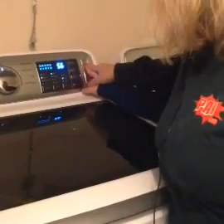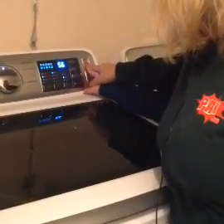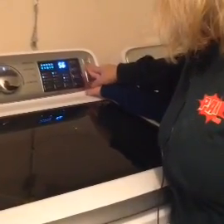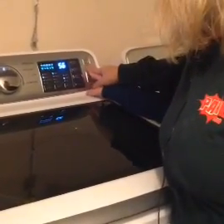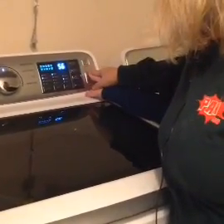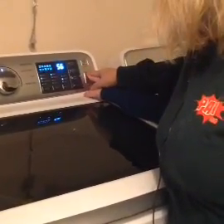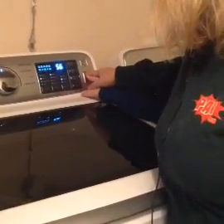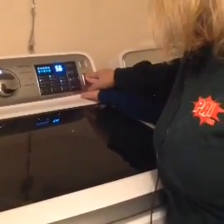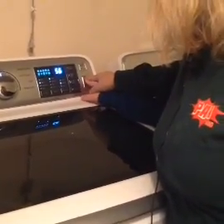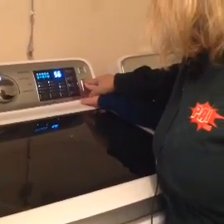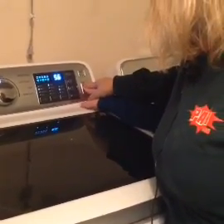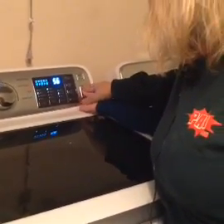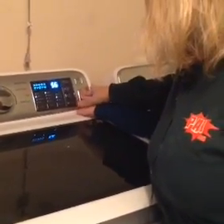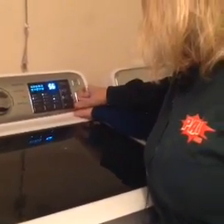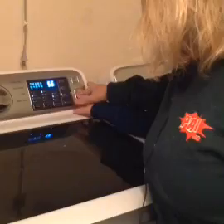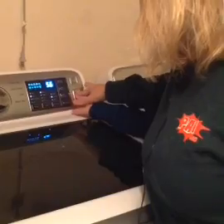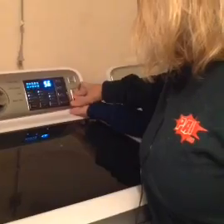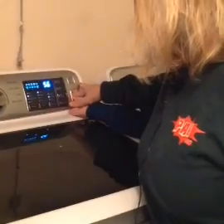let's start it.